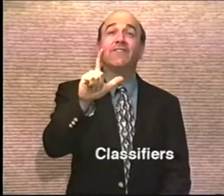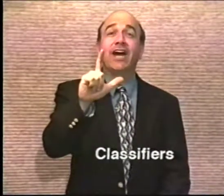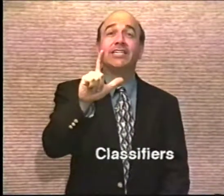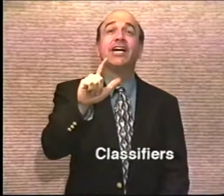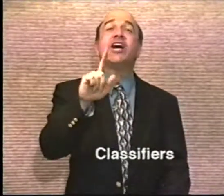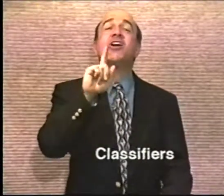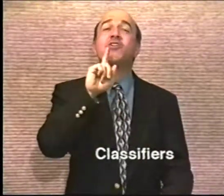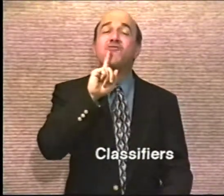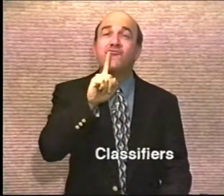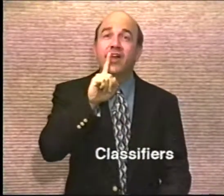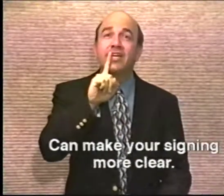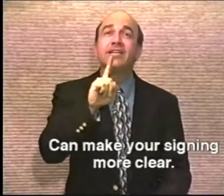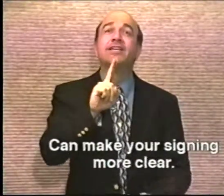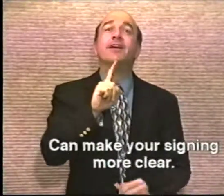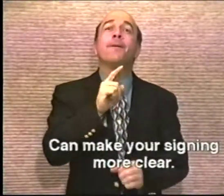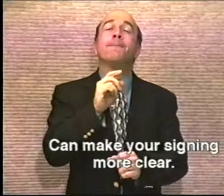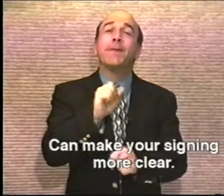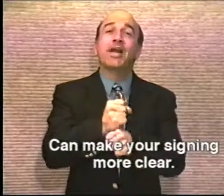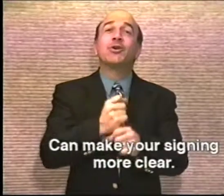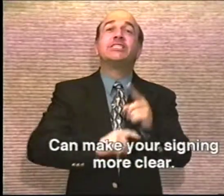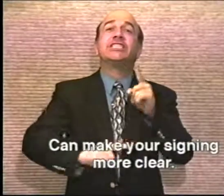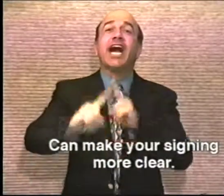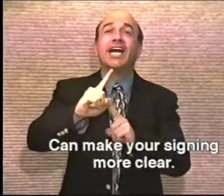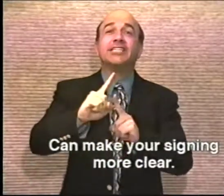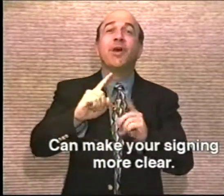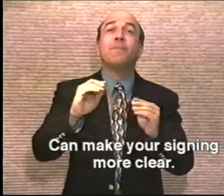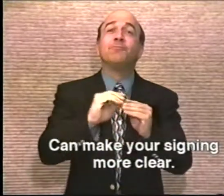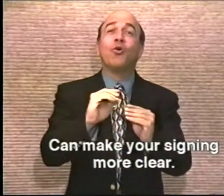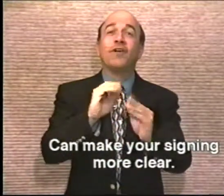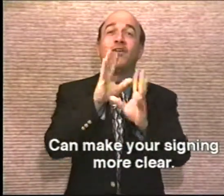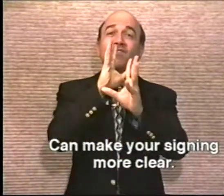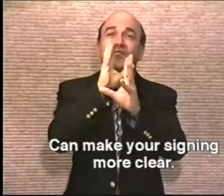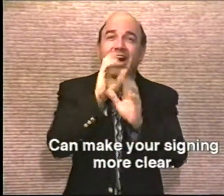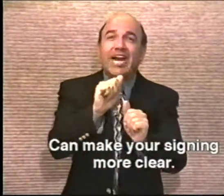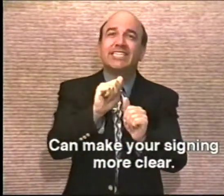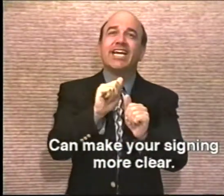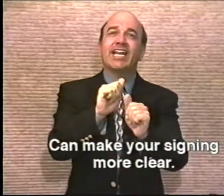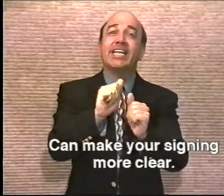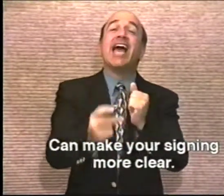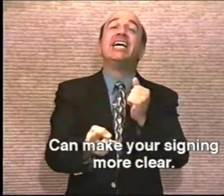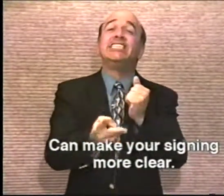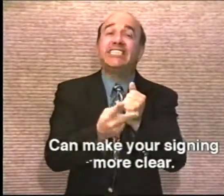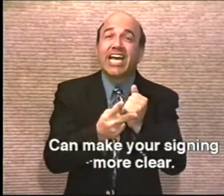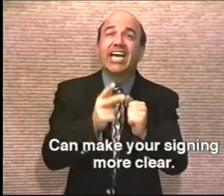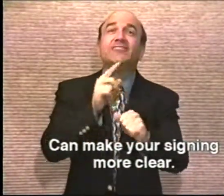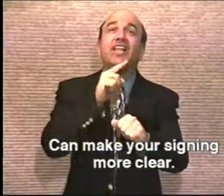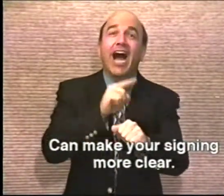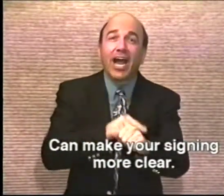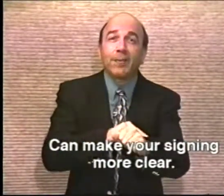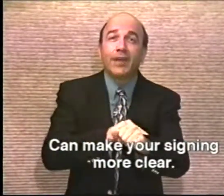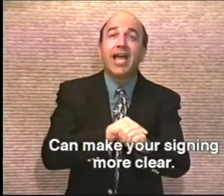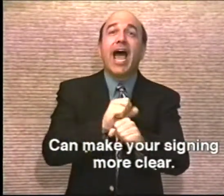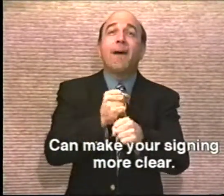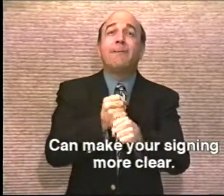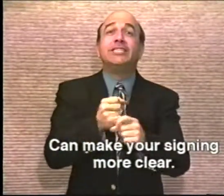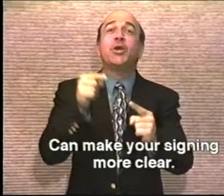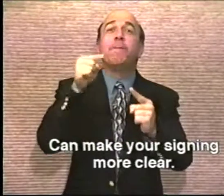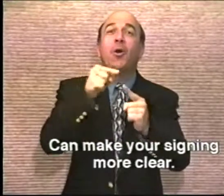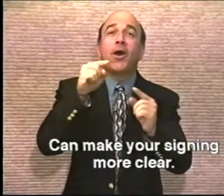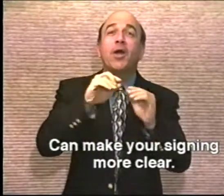classifier could really make your sign more fascinating and save time and make your point